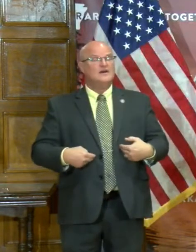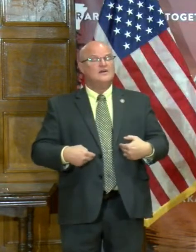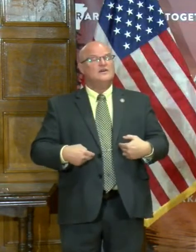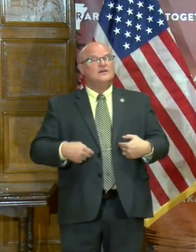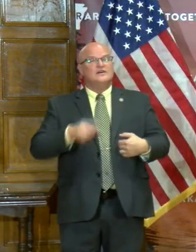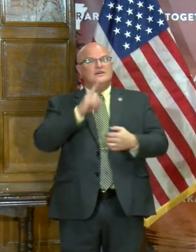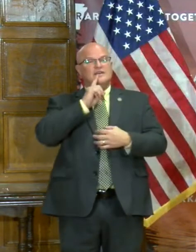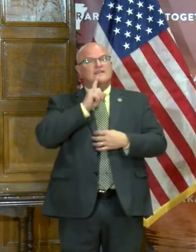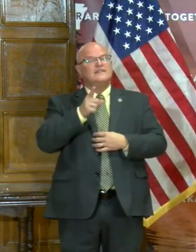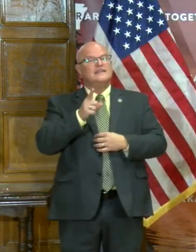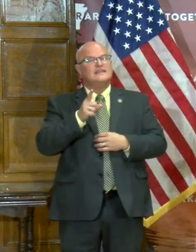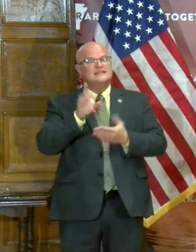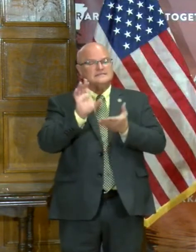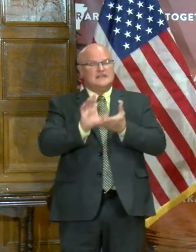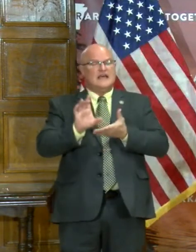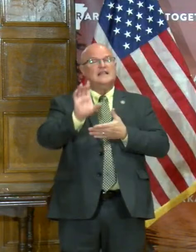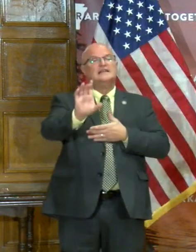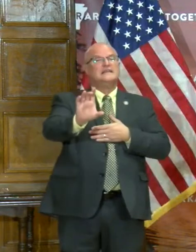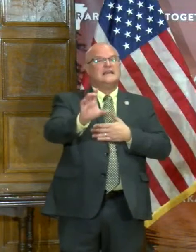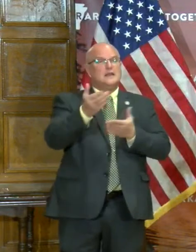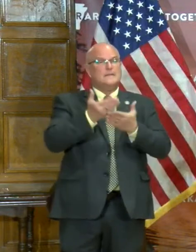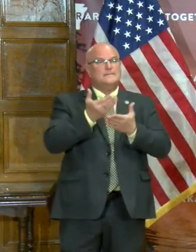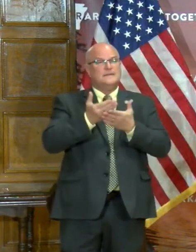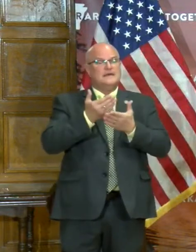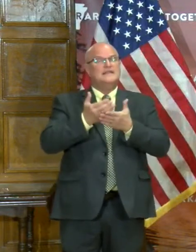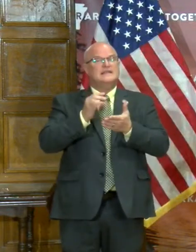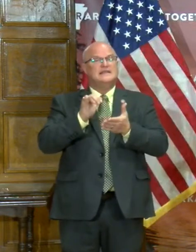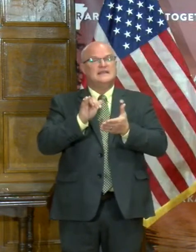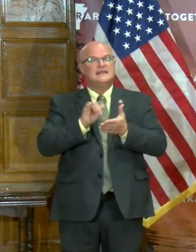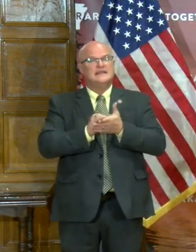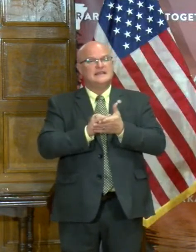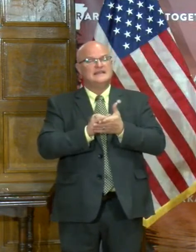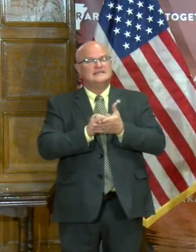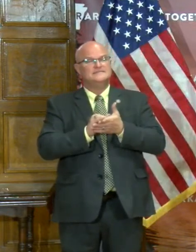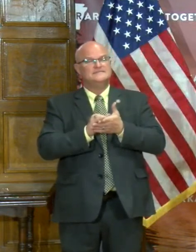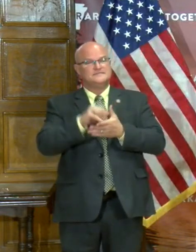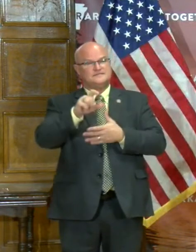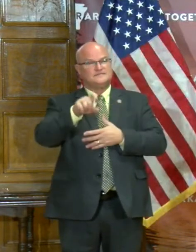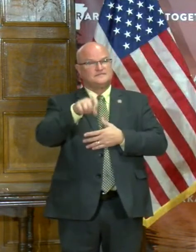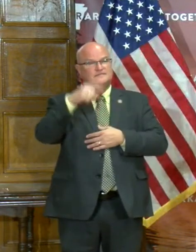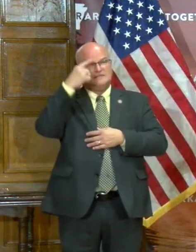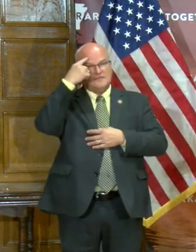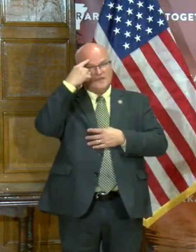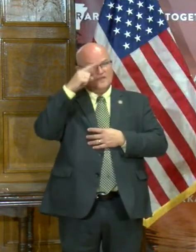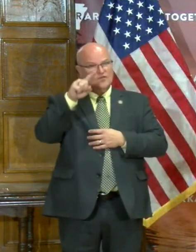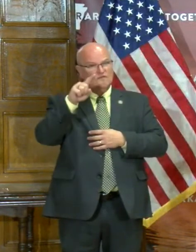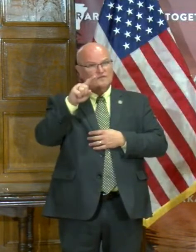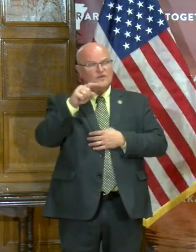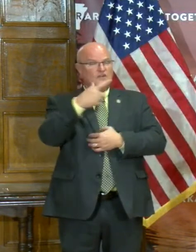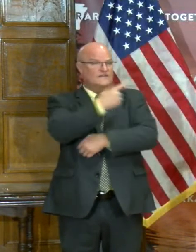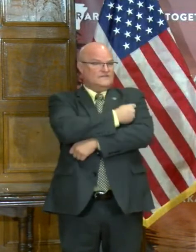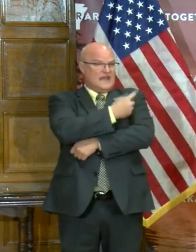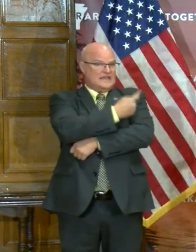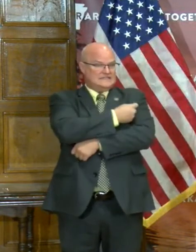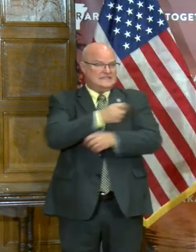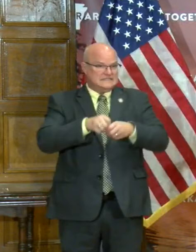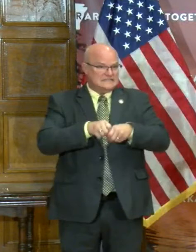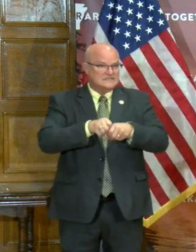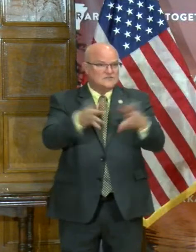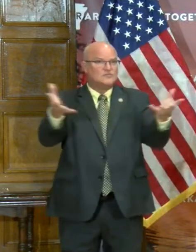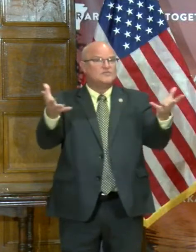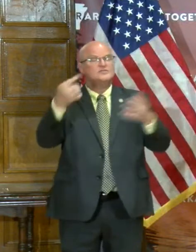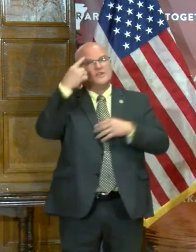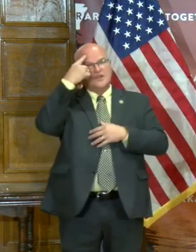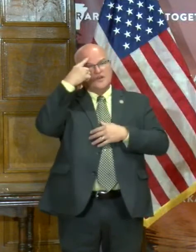is allocated money that is needed for vaccine distribution,